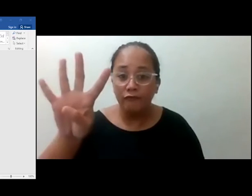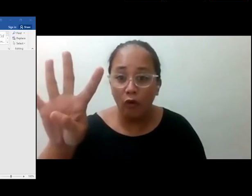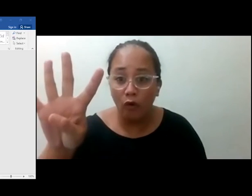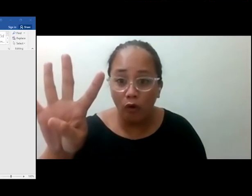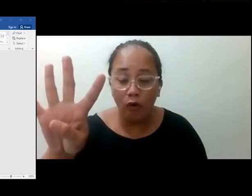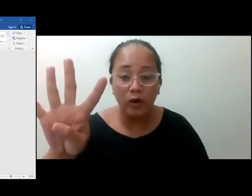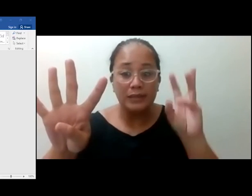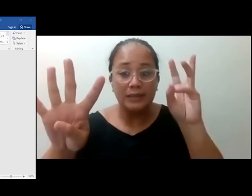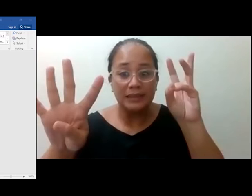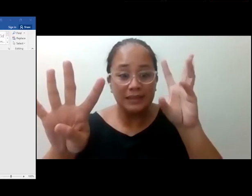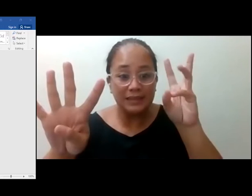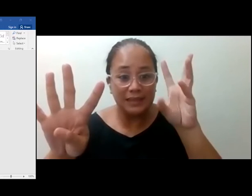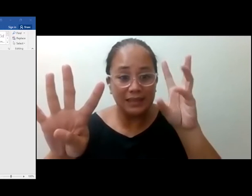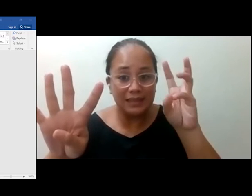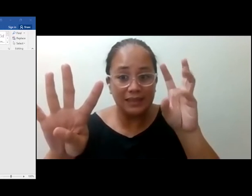So